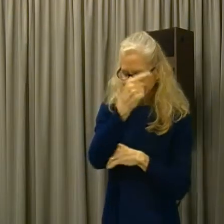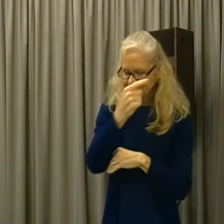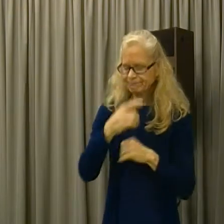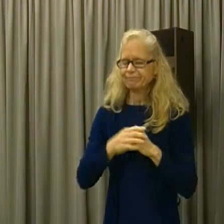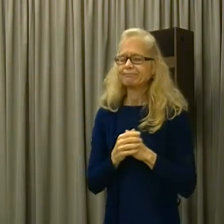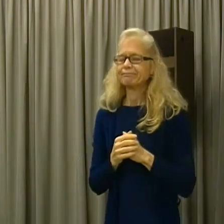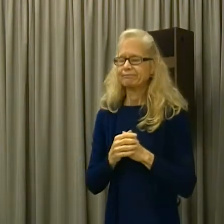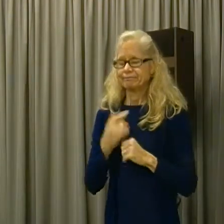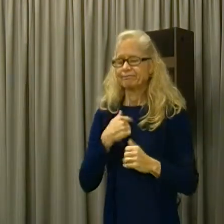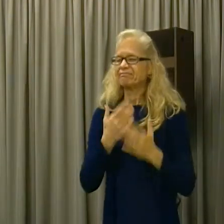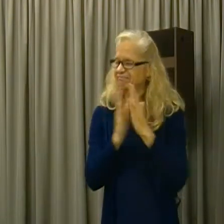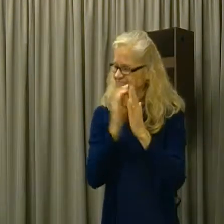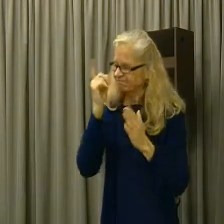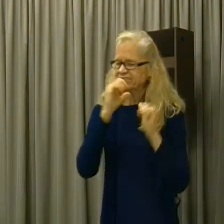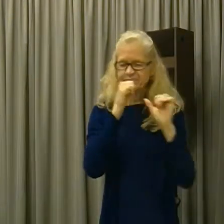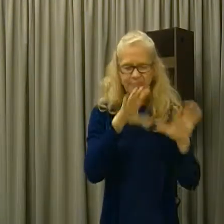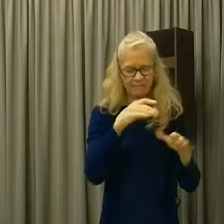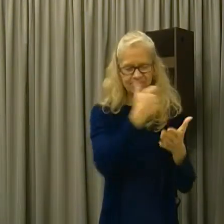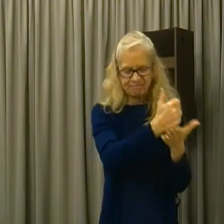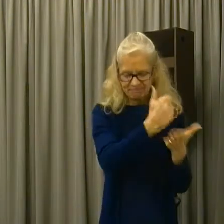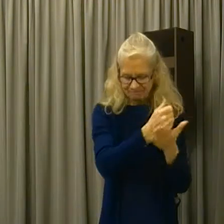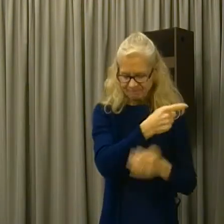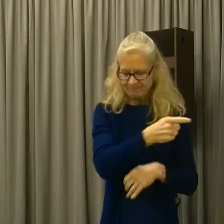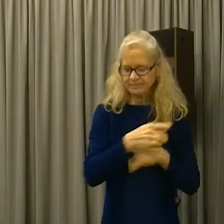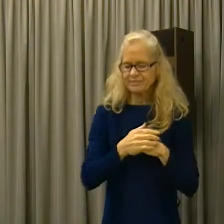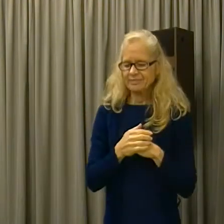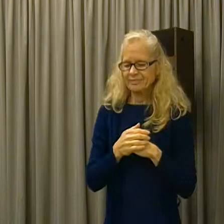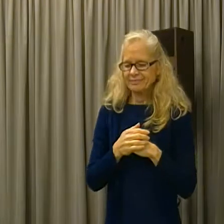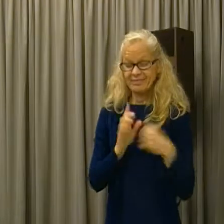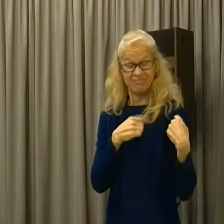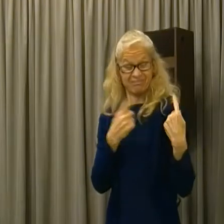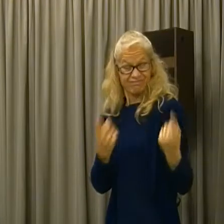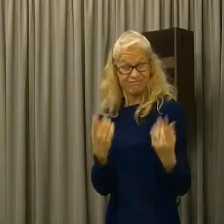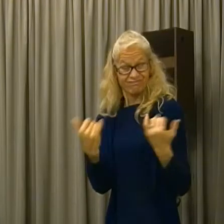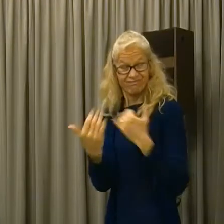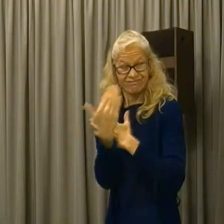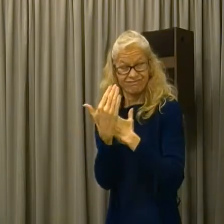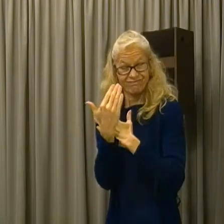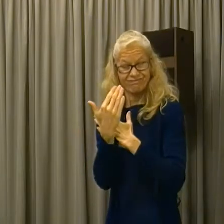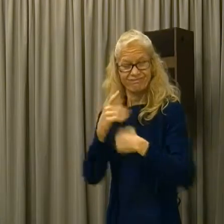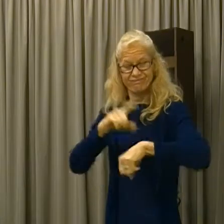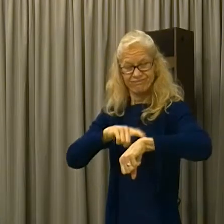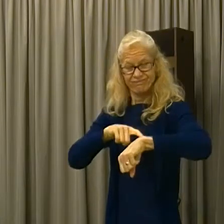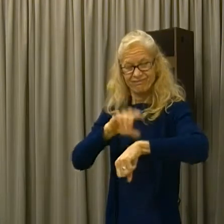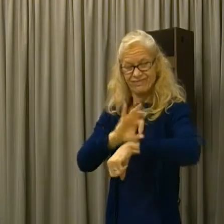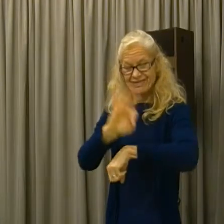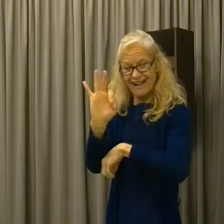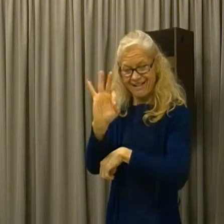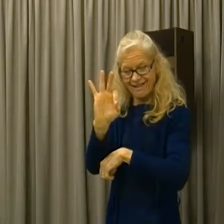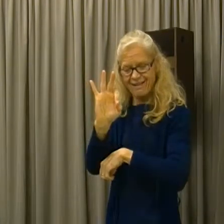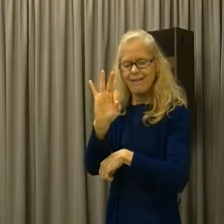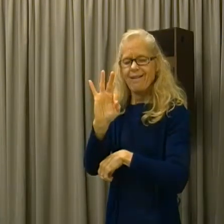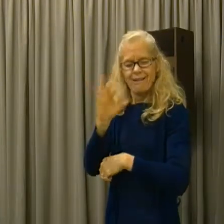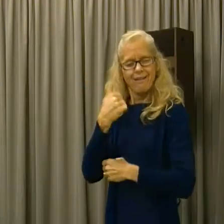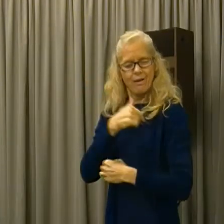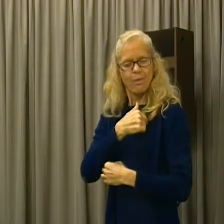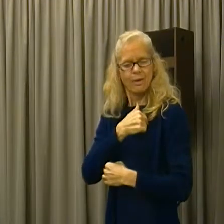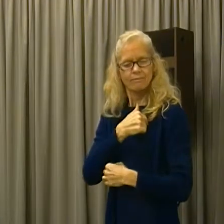hour, the adult Sunday school hour. It's been wonderful to sing praises to your name. I thank you for the offering that your people have given, which will